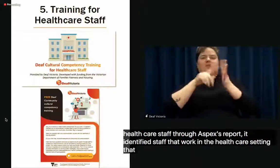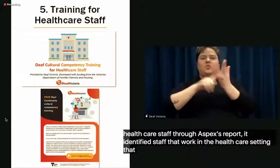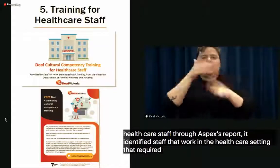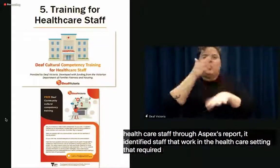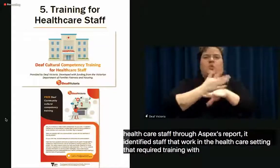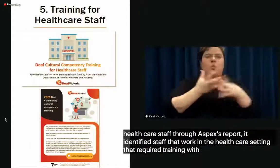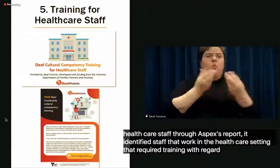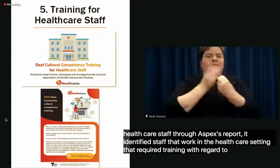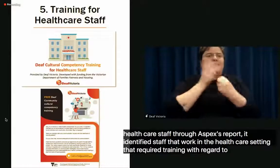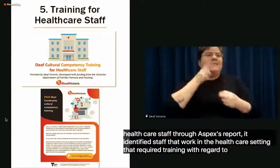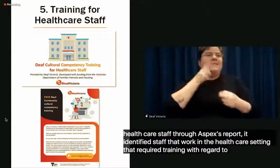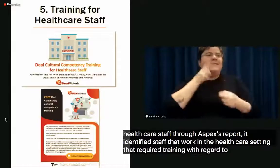just now